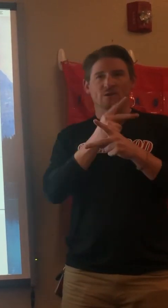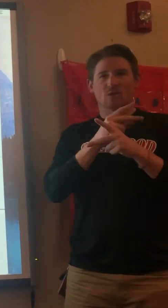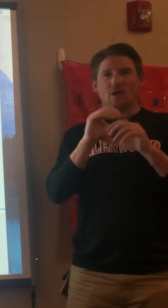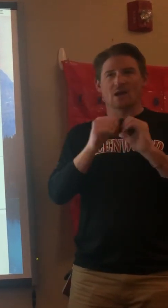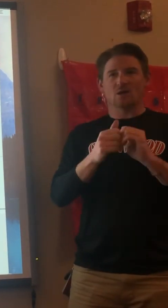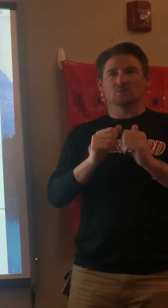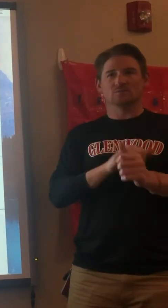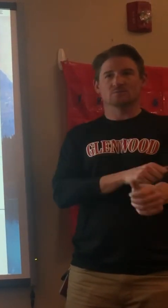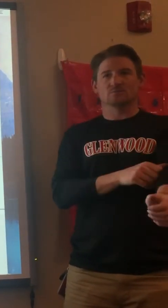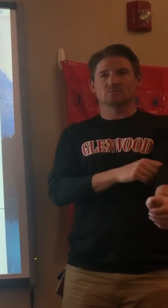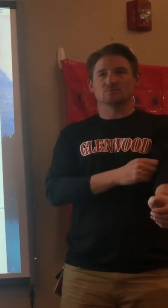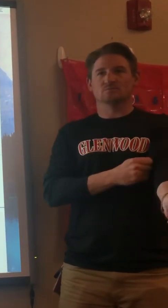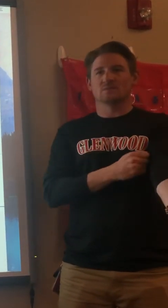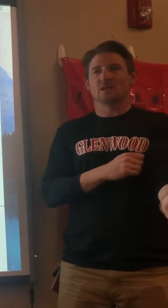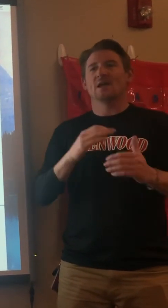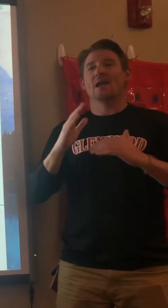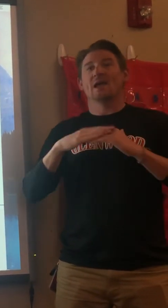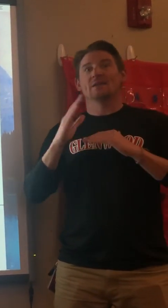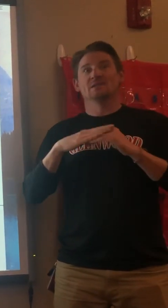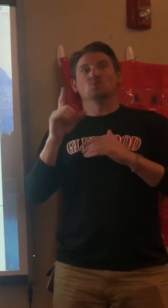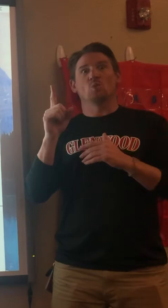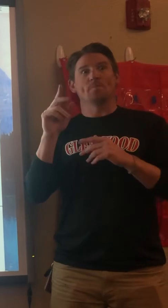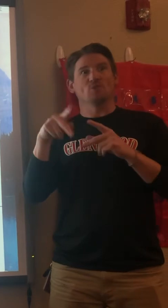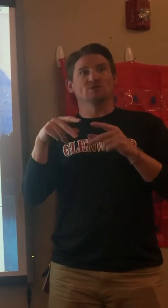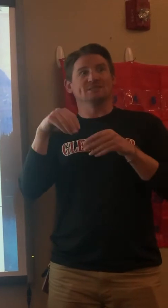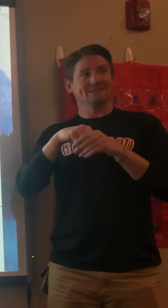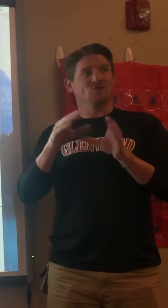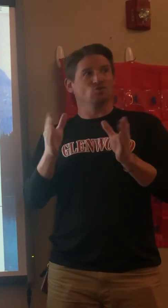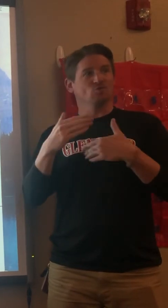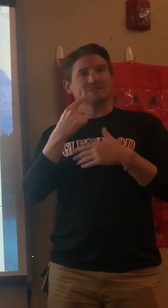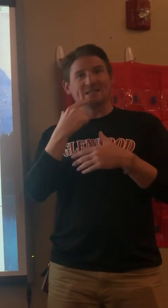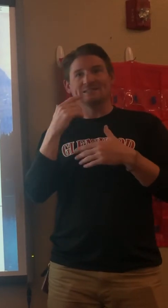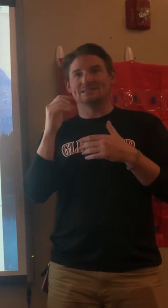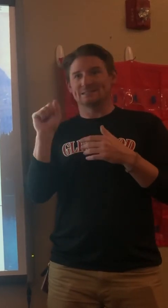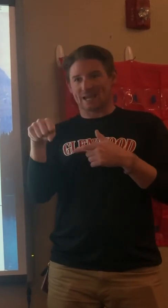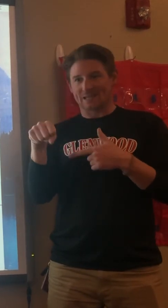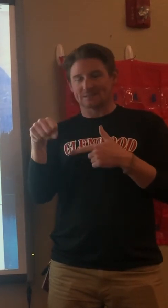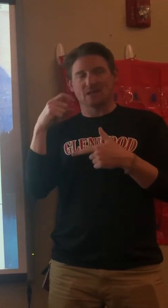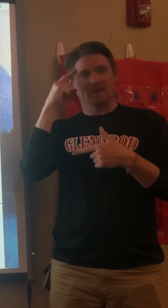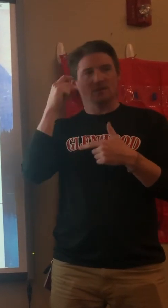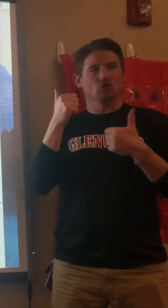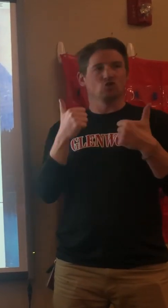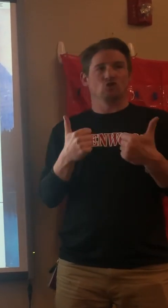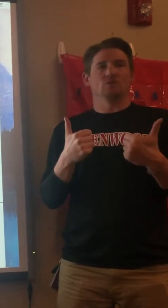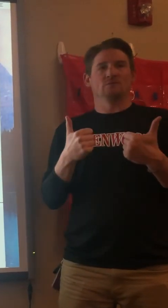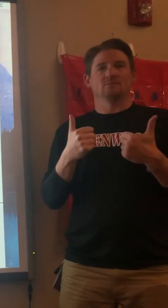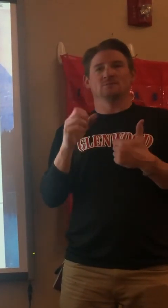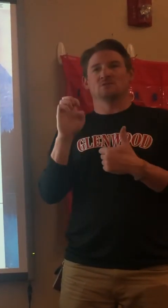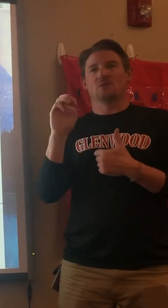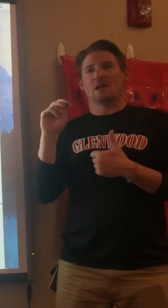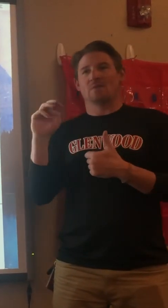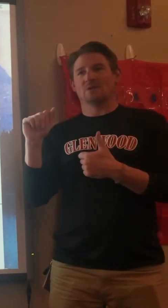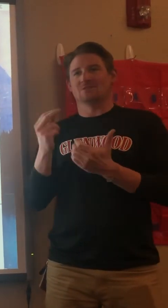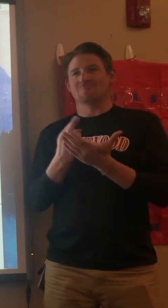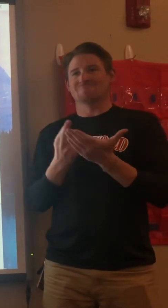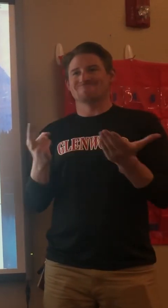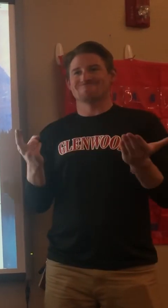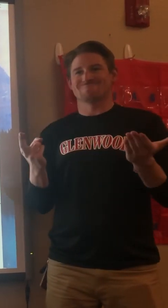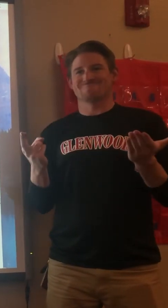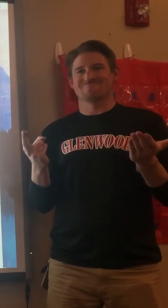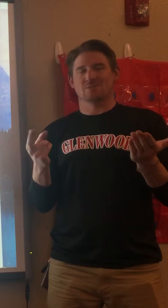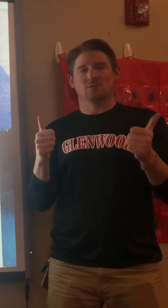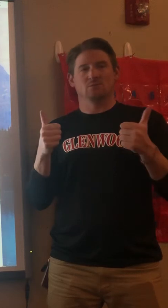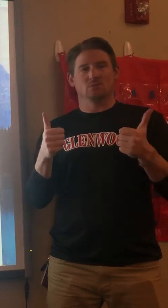do that? At least one person in the room said yes, so I think that you'll be good. Okay, so Emma can be a resource for how